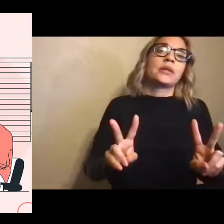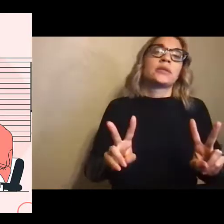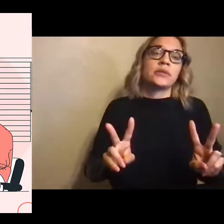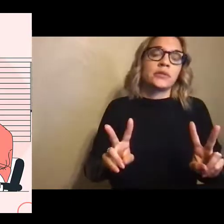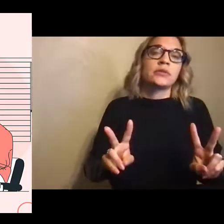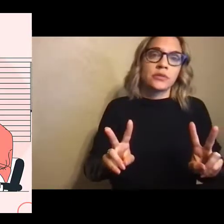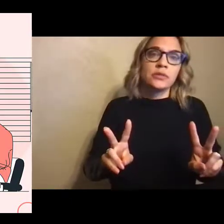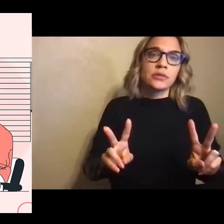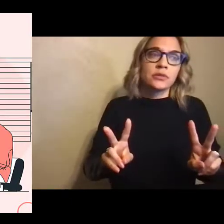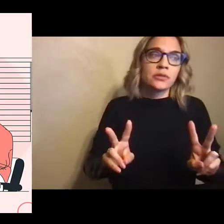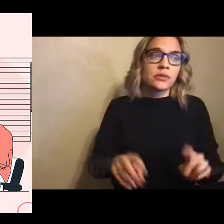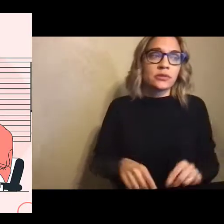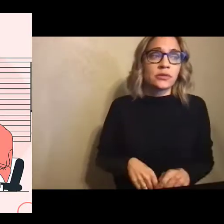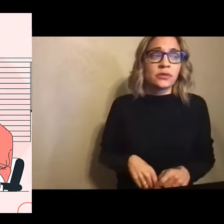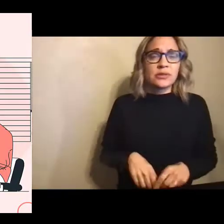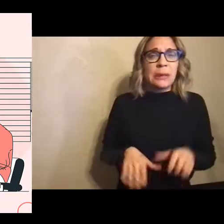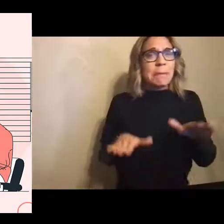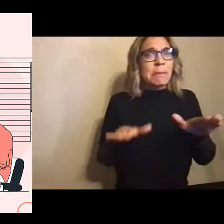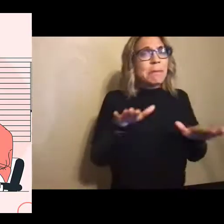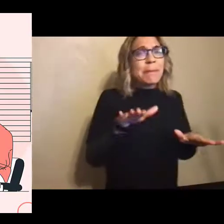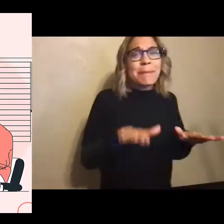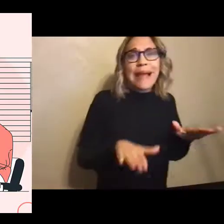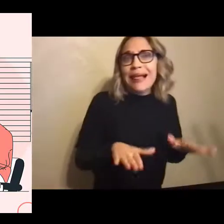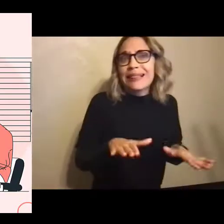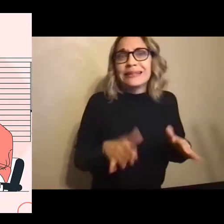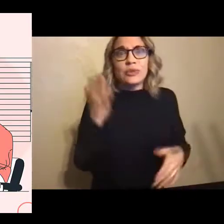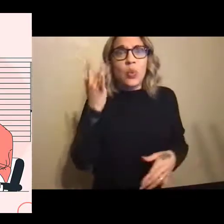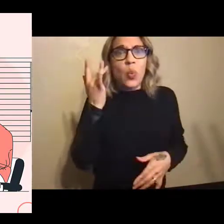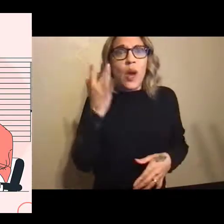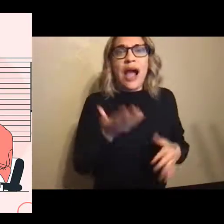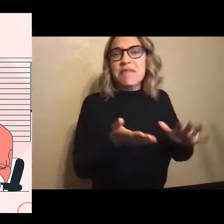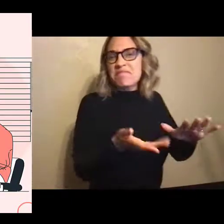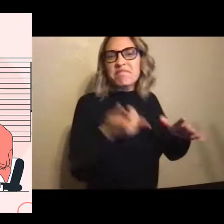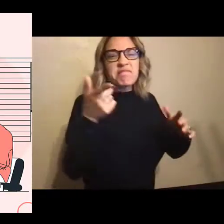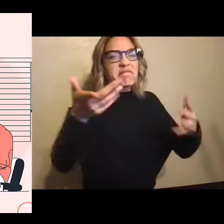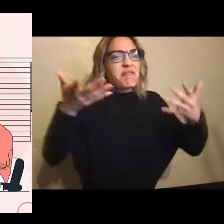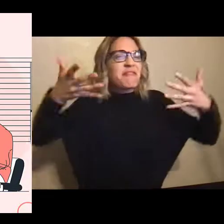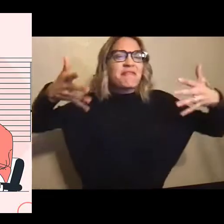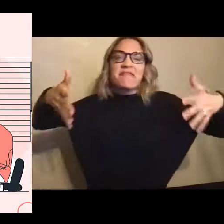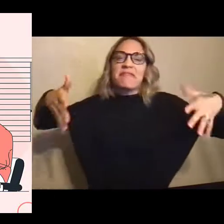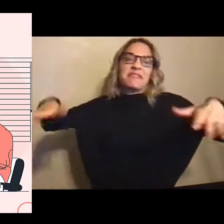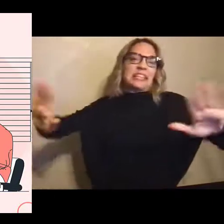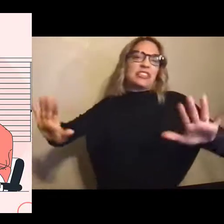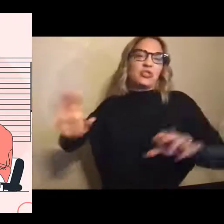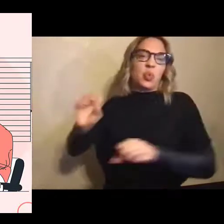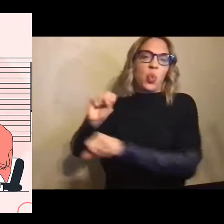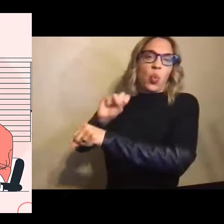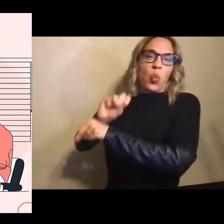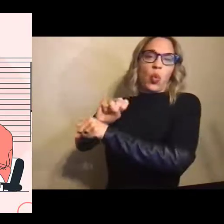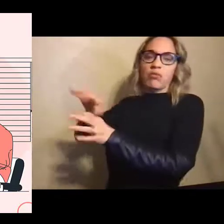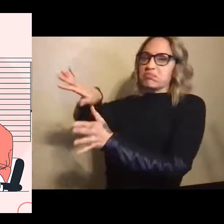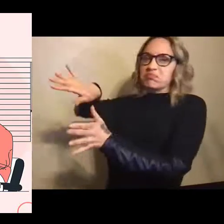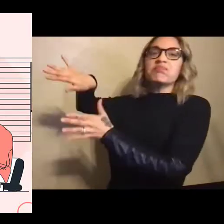so much better, such complete peace if you manage your time well.